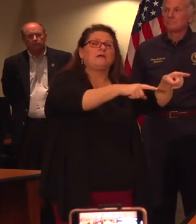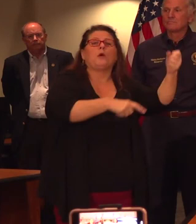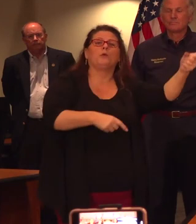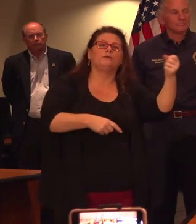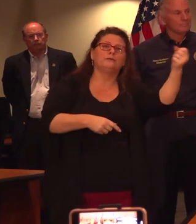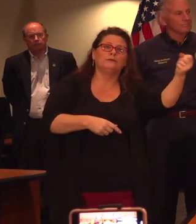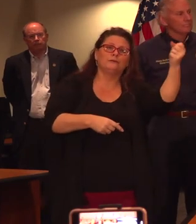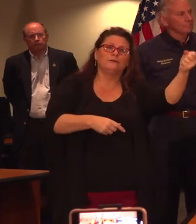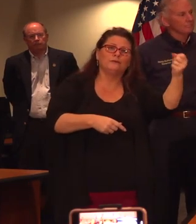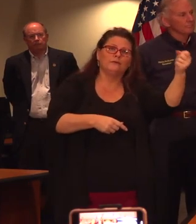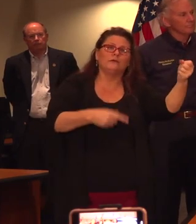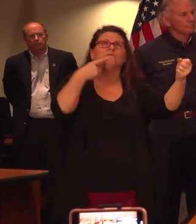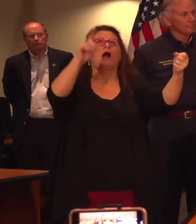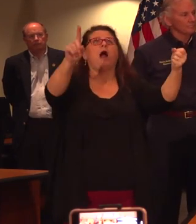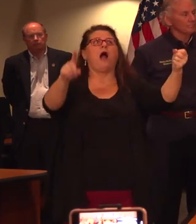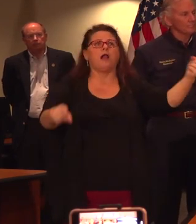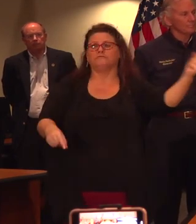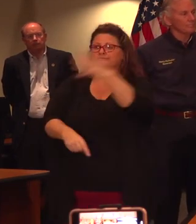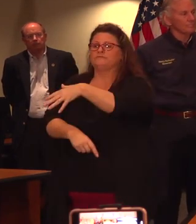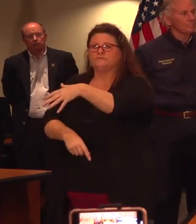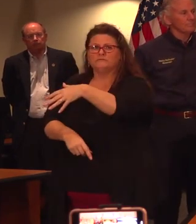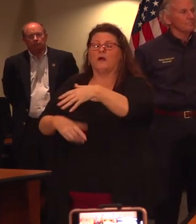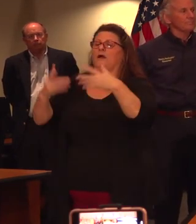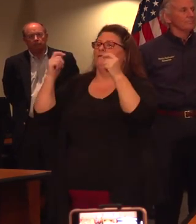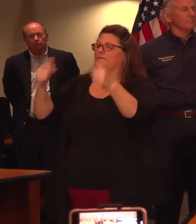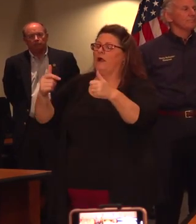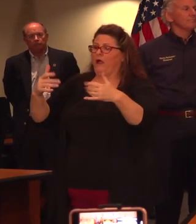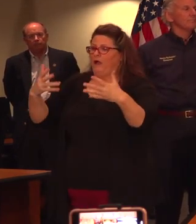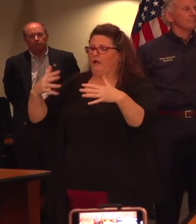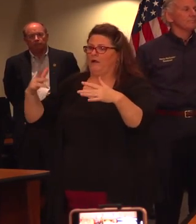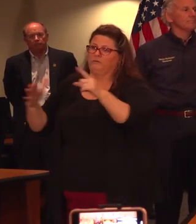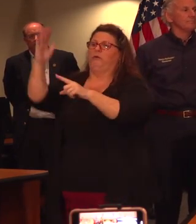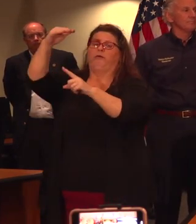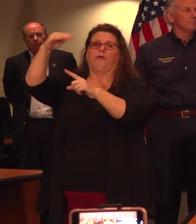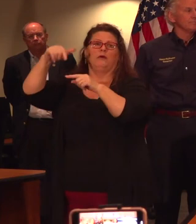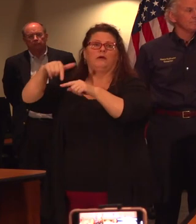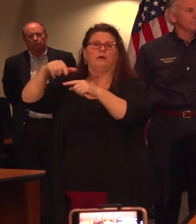then submitted them all in one batch. And so we were encouraging all laboratories to report to